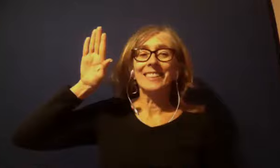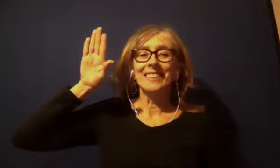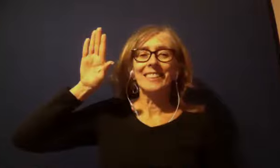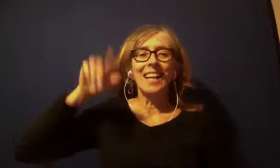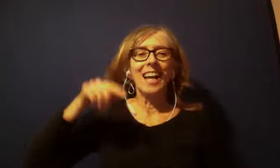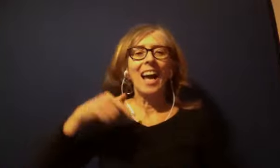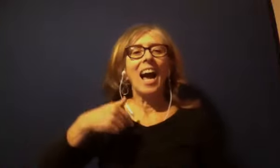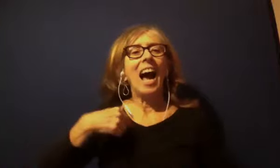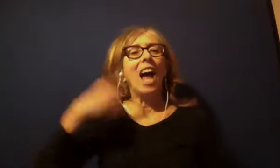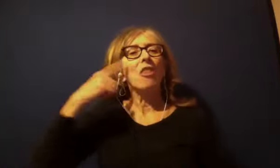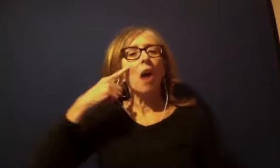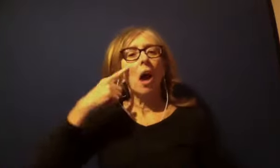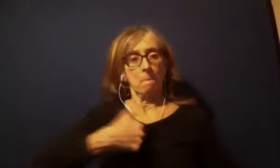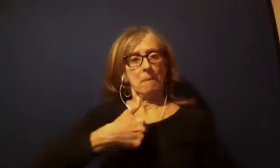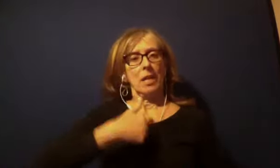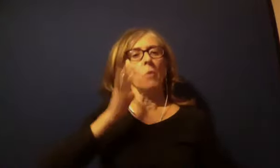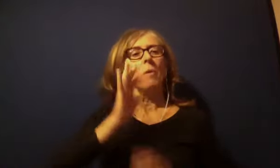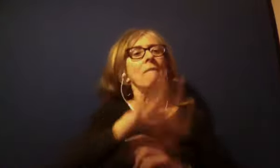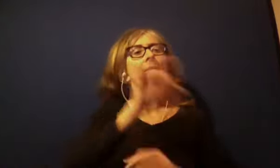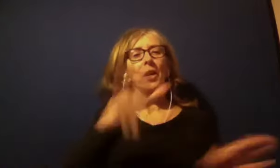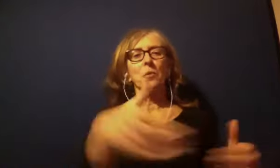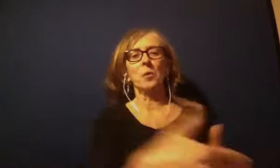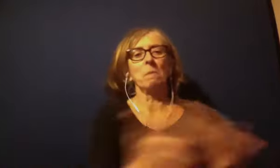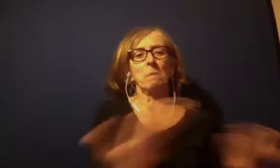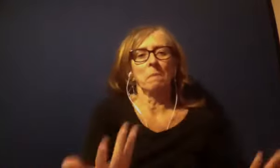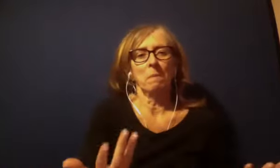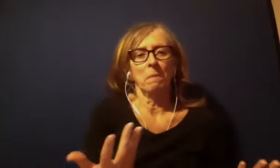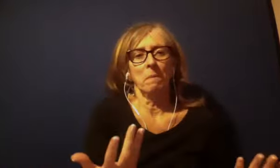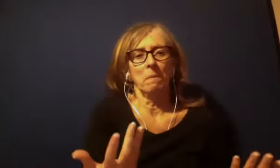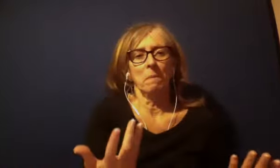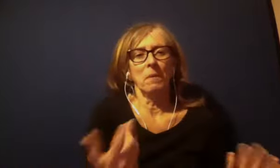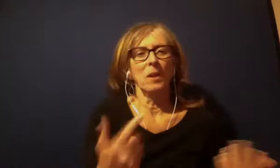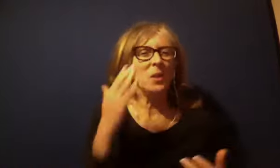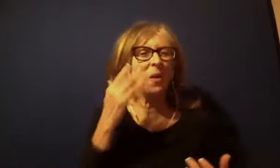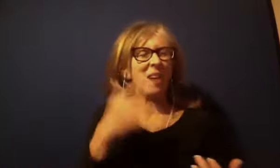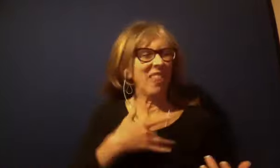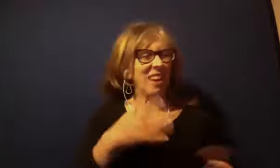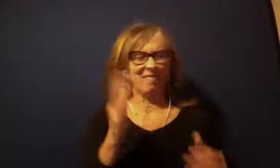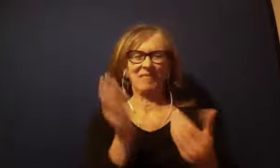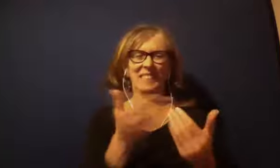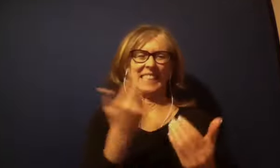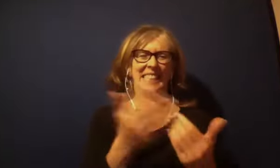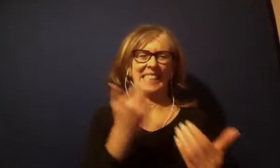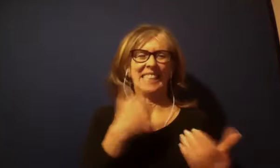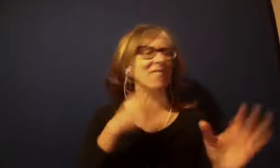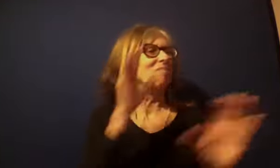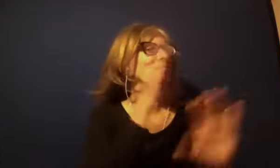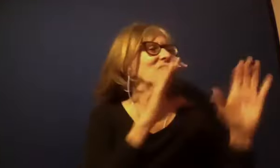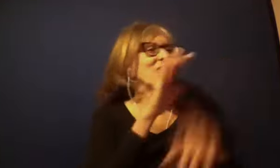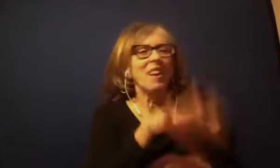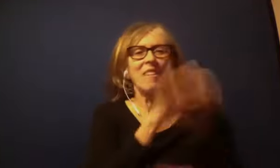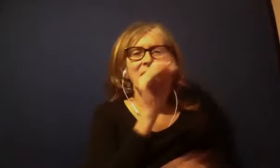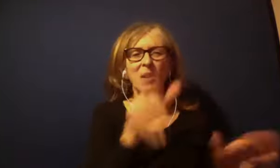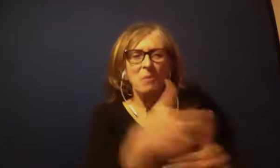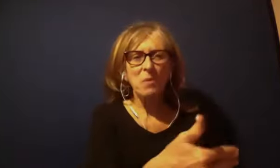the room for it was so effortless to scout around for another room and report back to